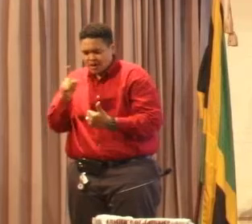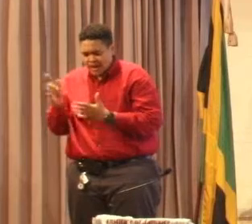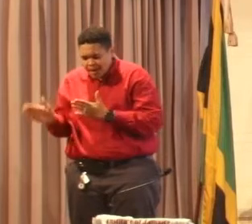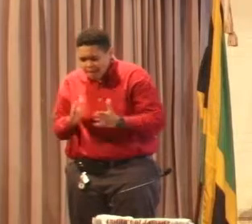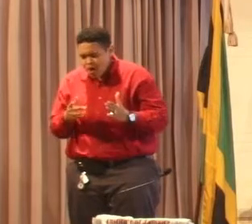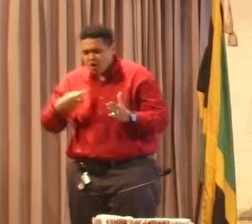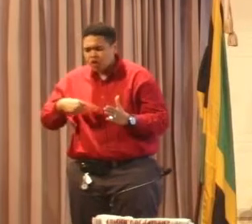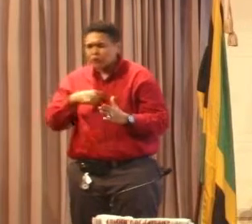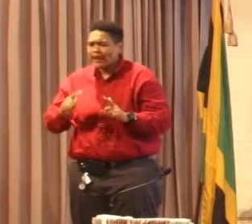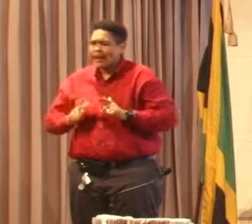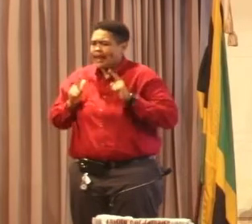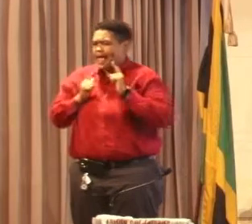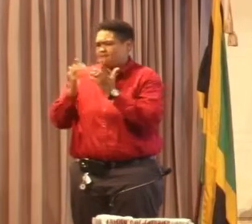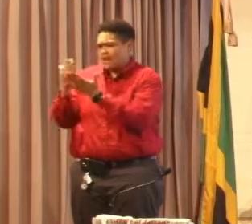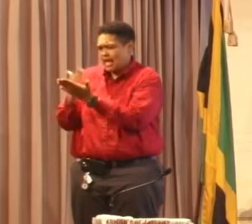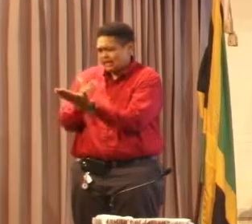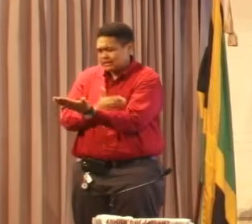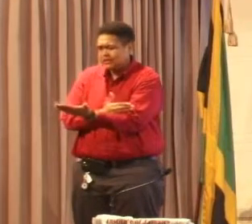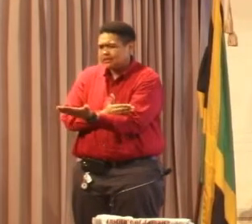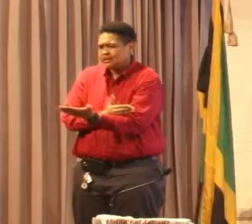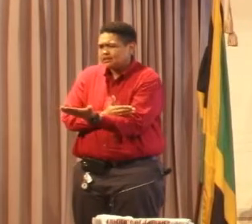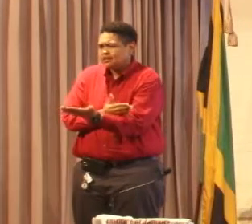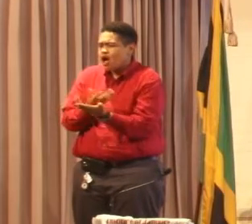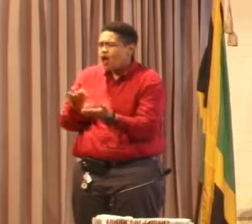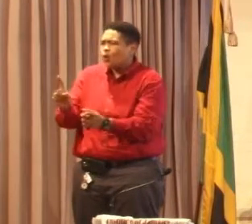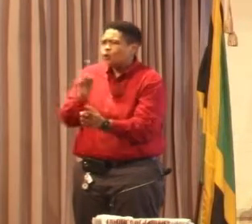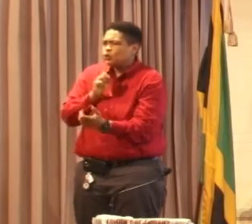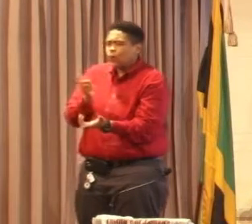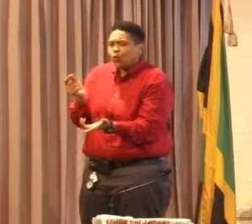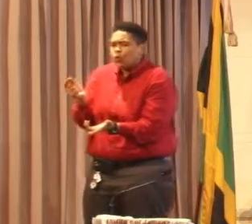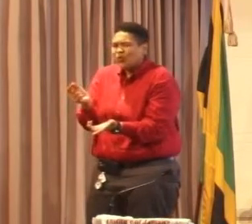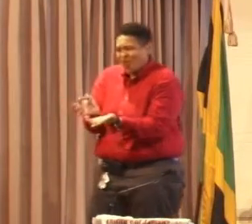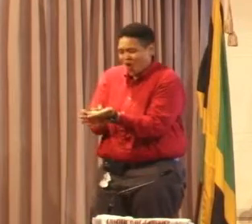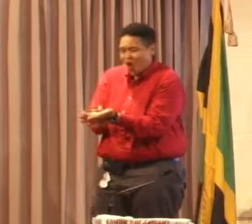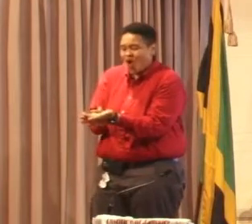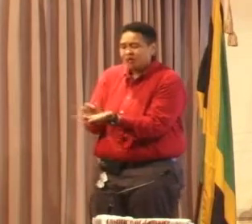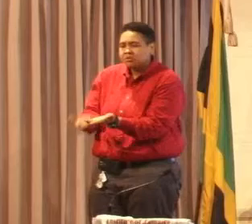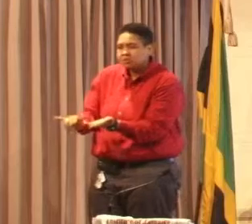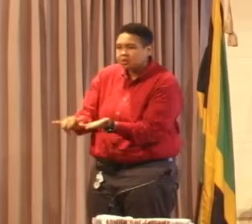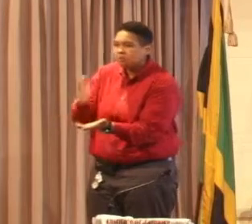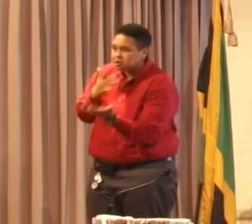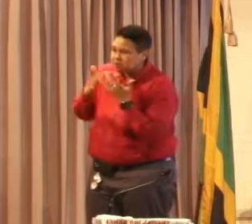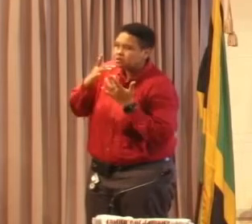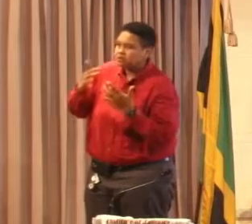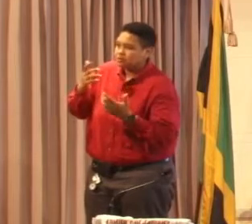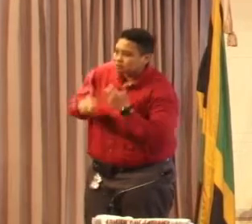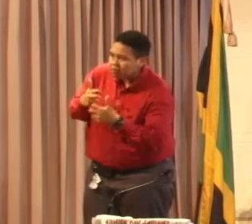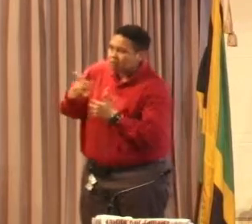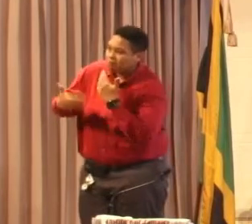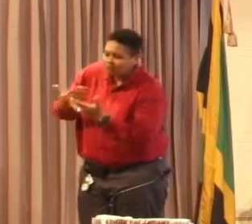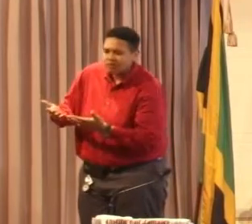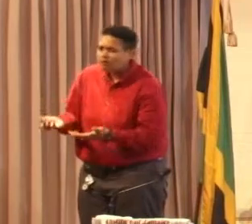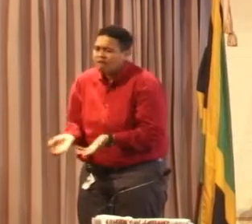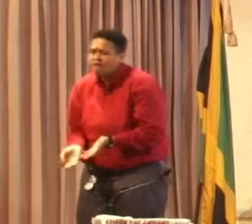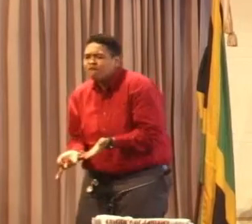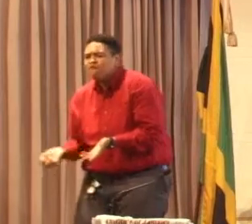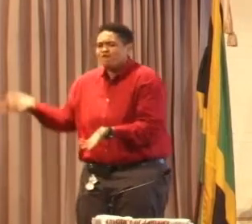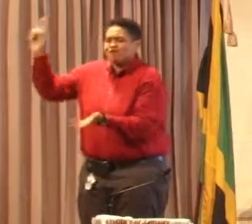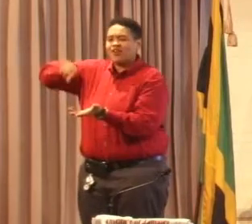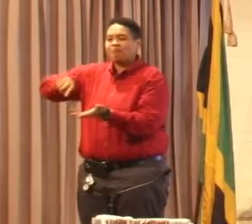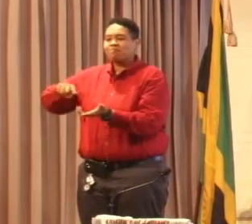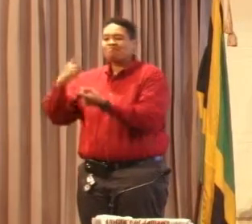with life lessons that allow us to flip the coin to the successes, the positivity,